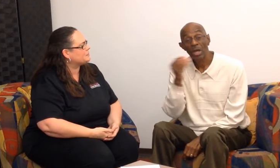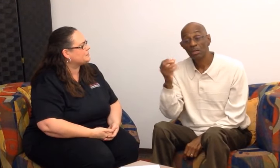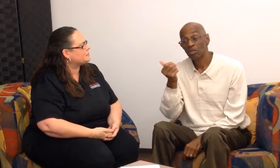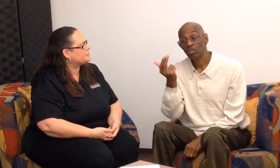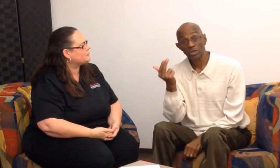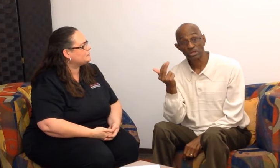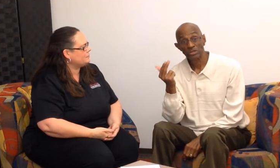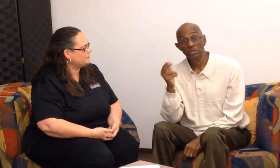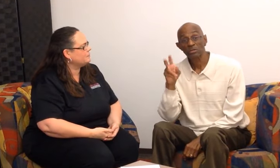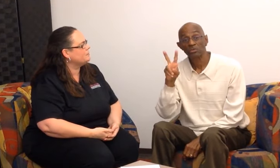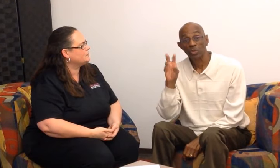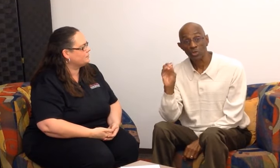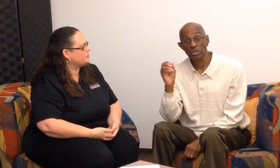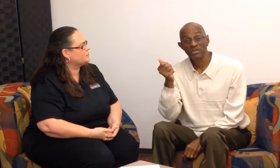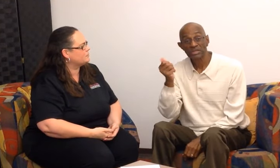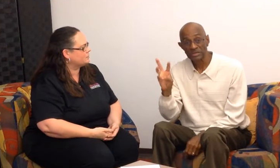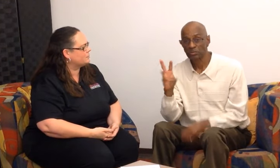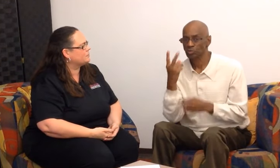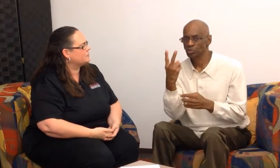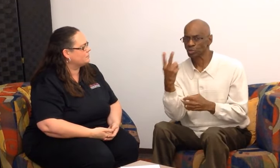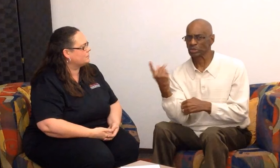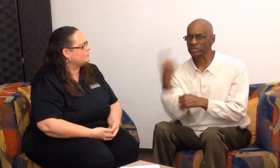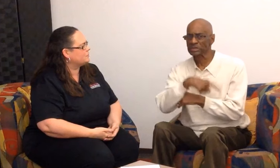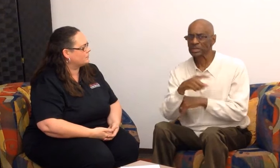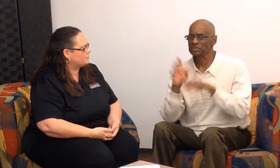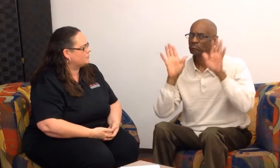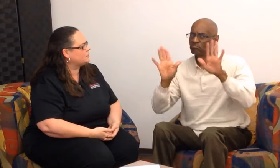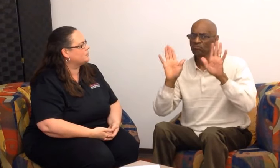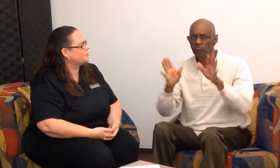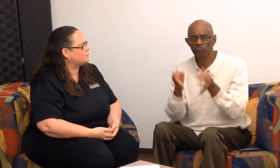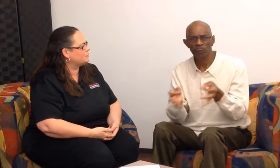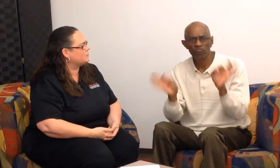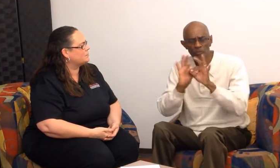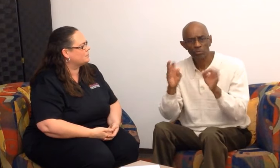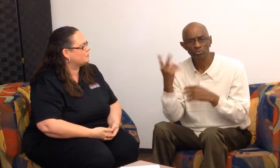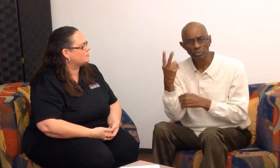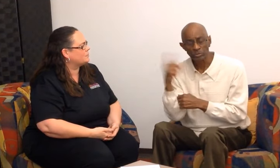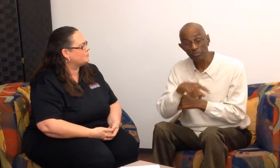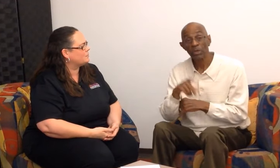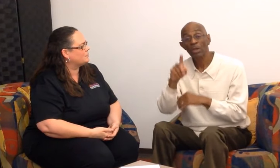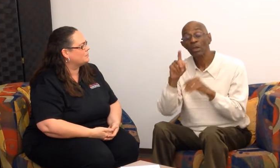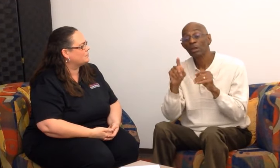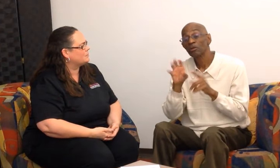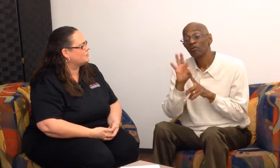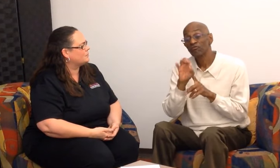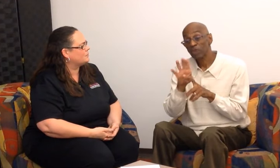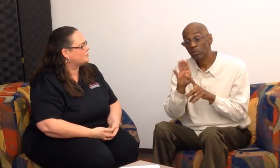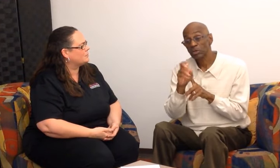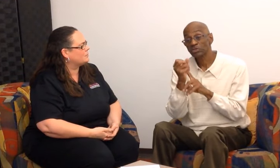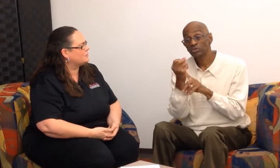Please save two important dates, February 12th and 13th, 2016.